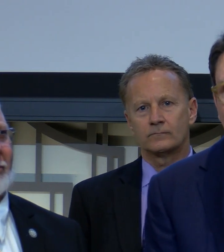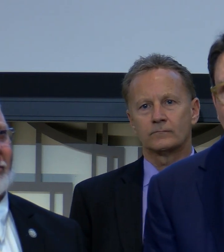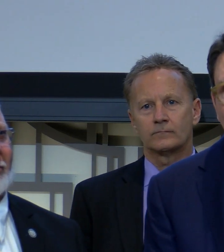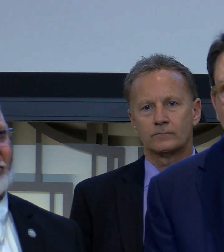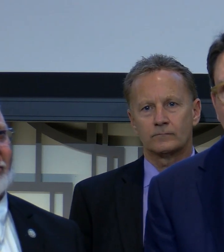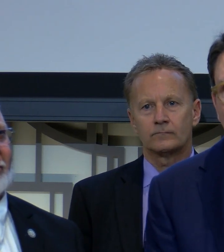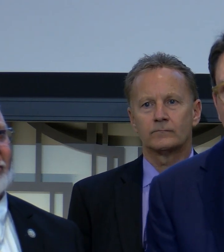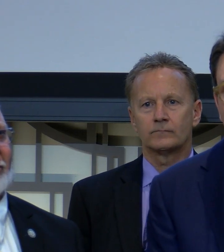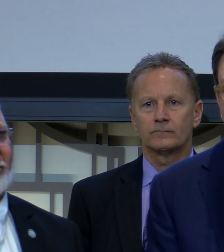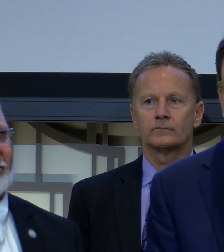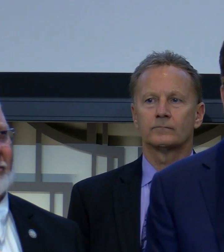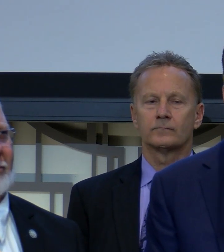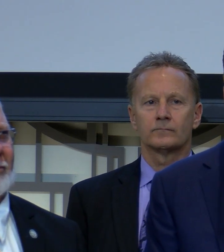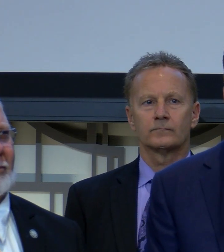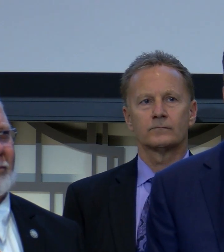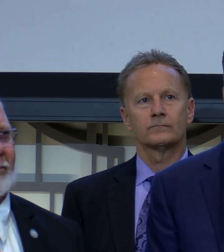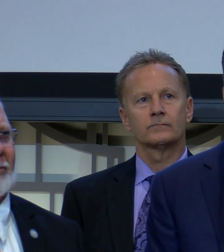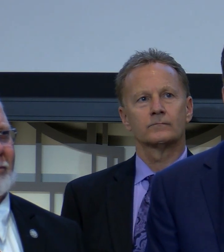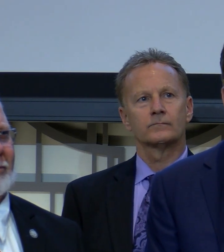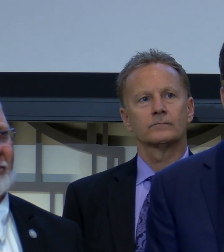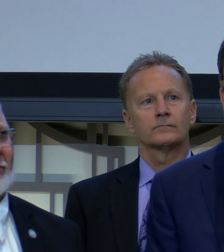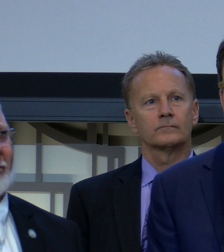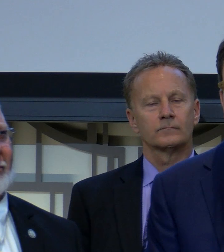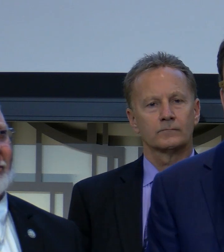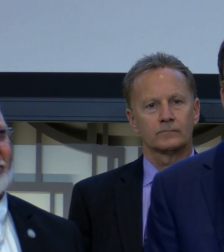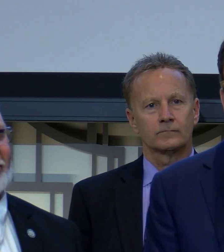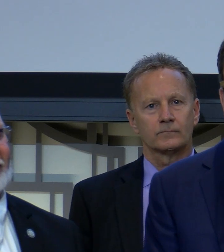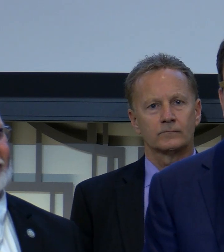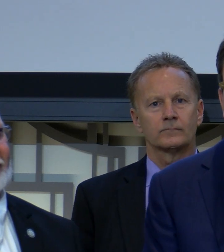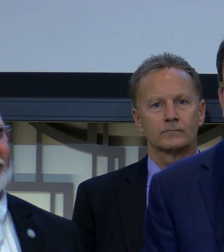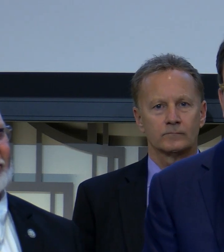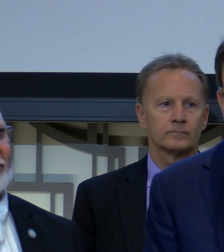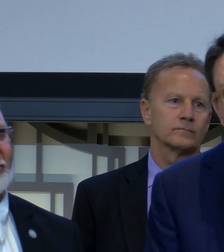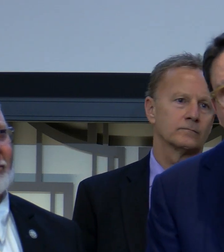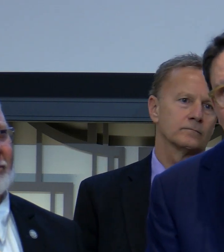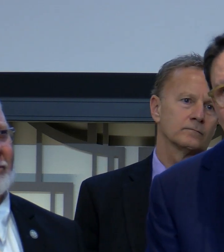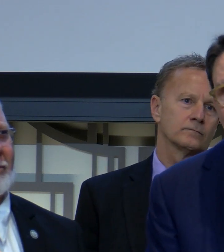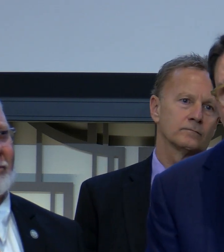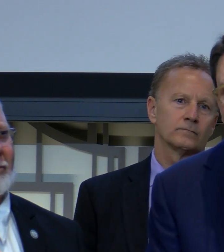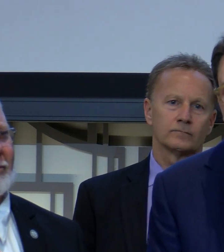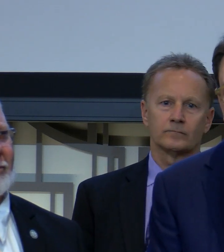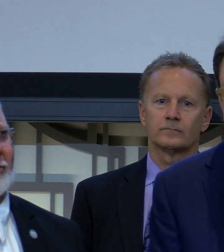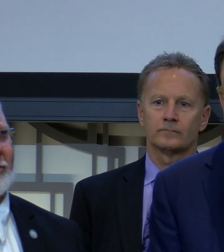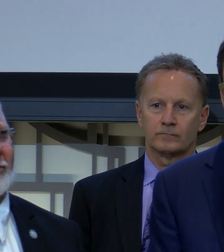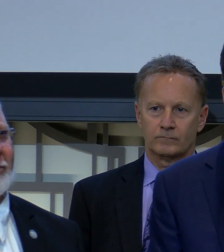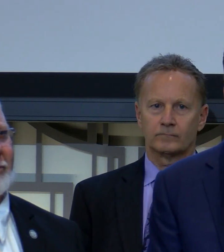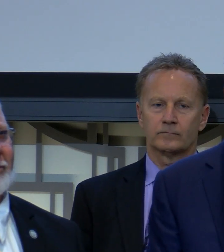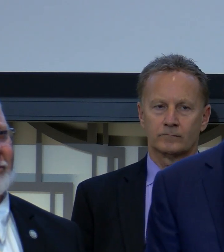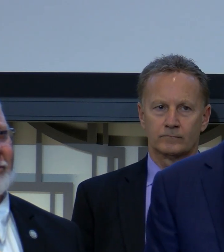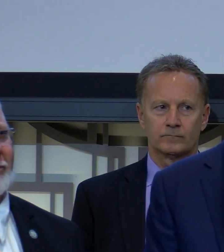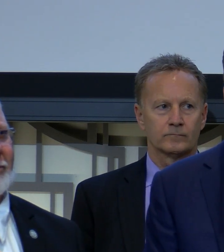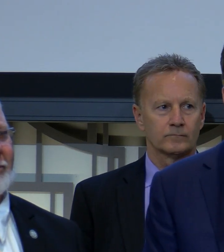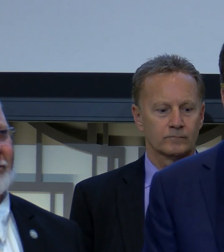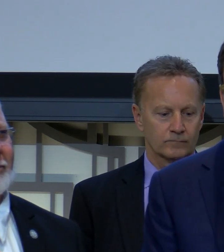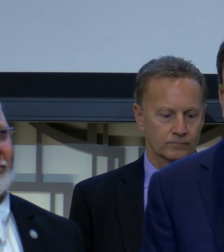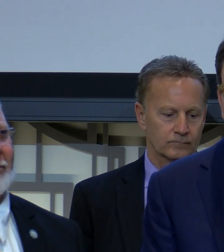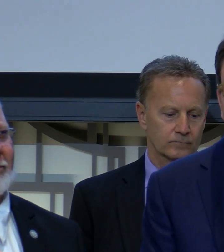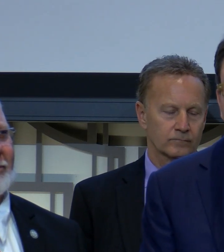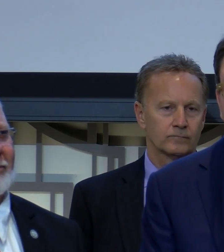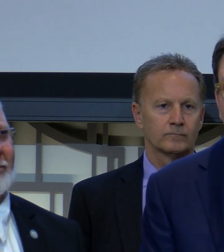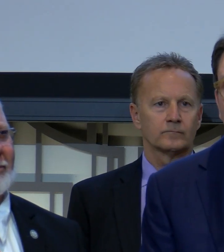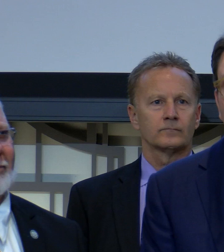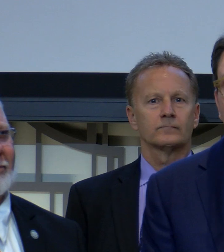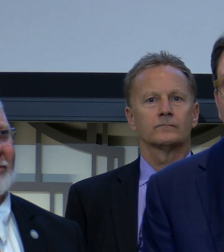running high-volume stores. So there will be food. There's not a reason to stock up. Just come back tomorrow. The other thing that's very